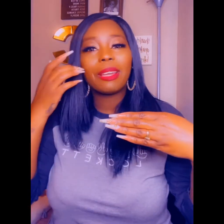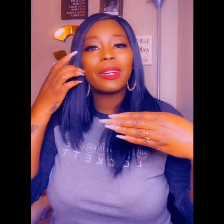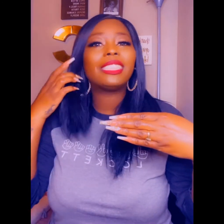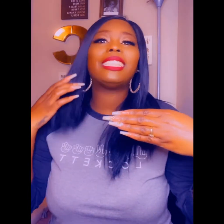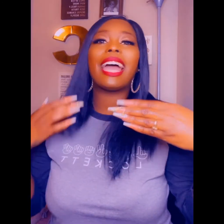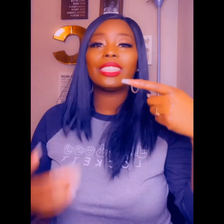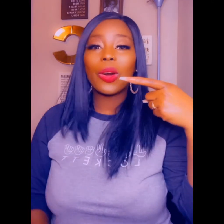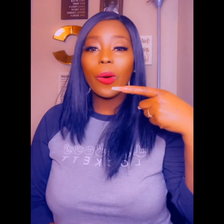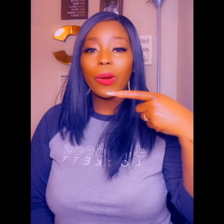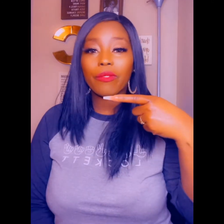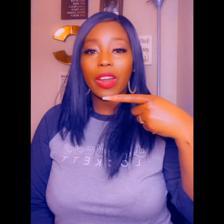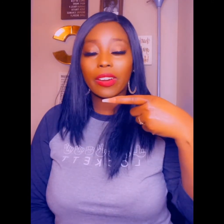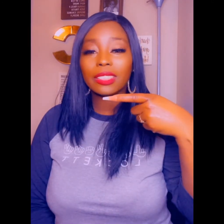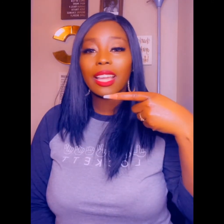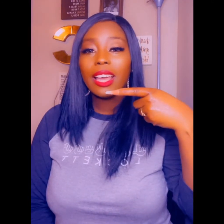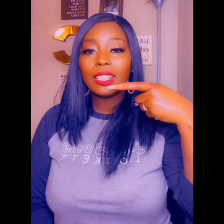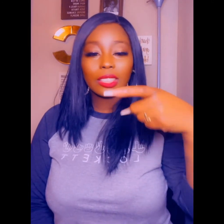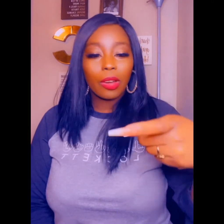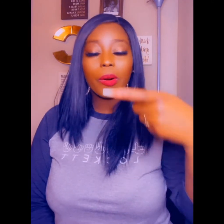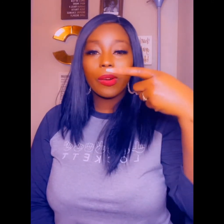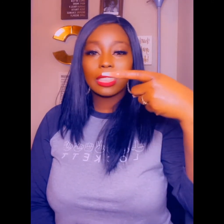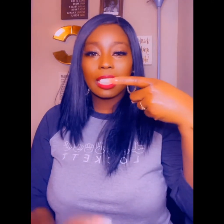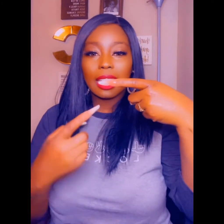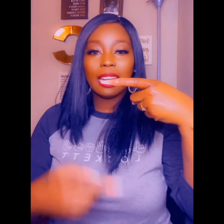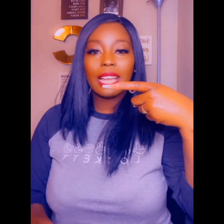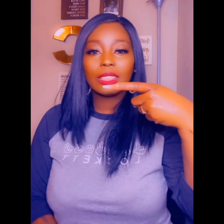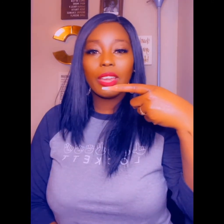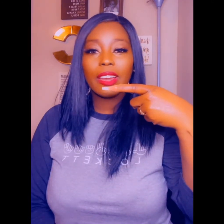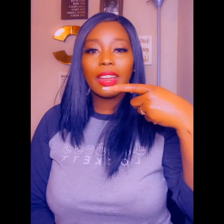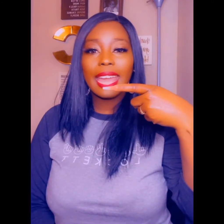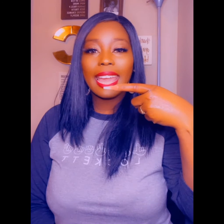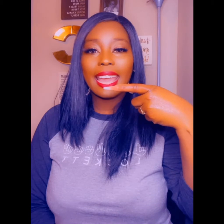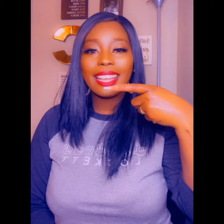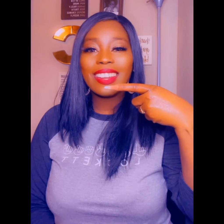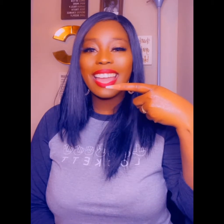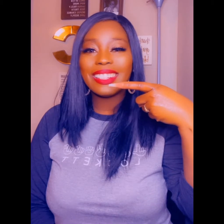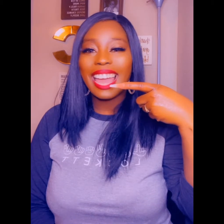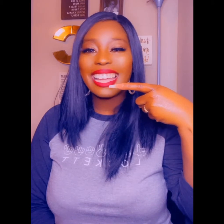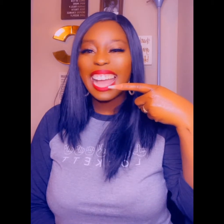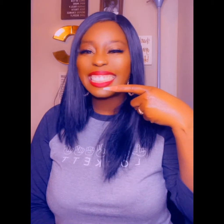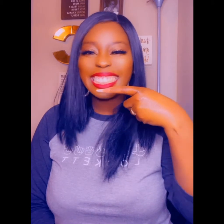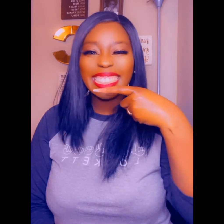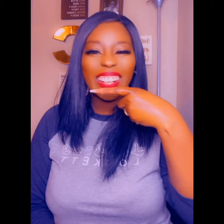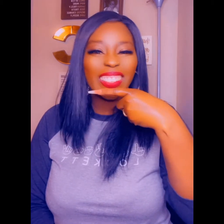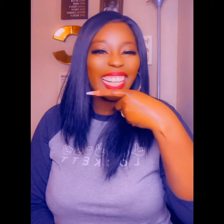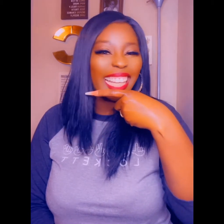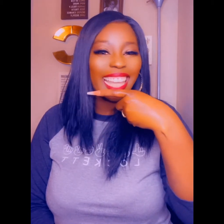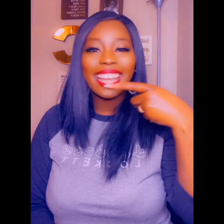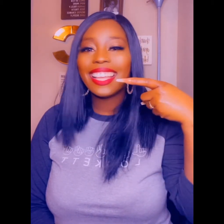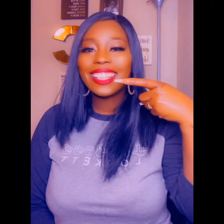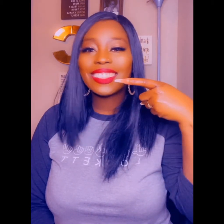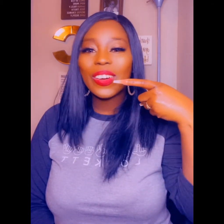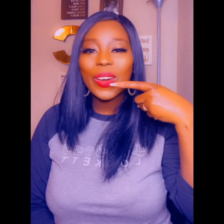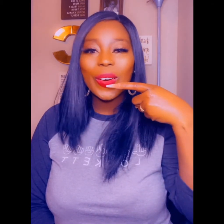going to teach you guys corn first. So corn, take your index finger, and you know how you like eat corn like that. So